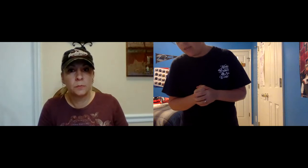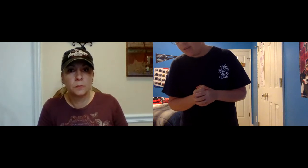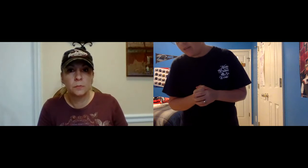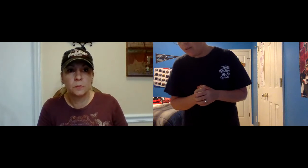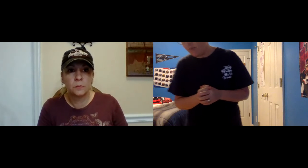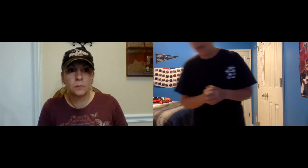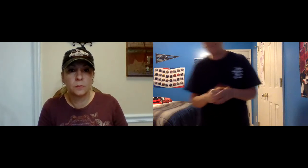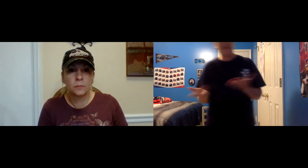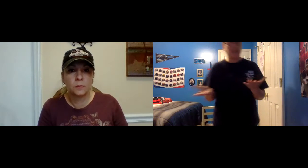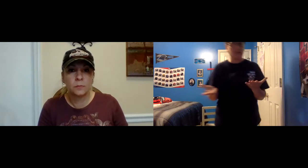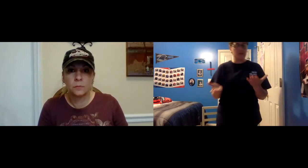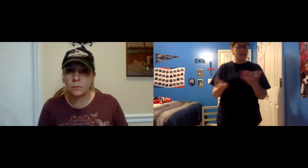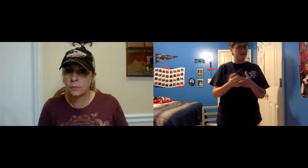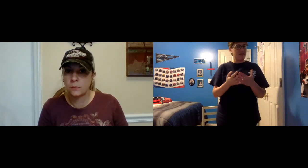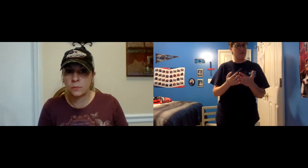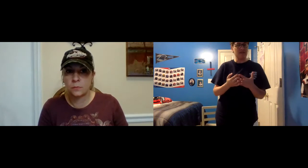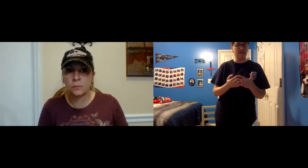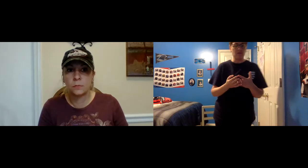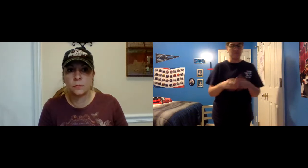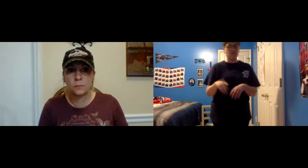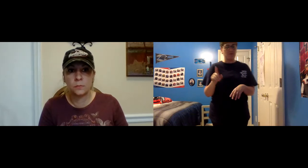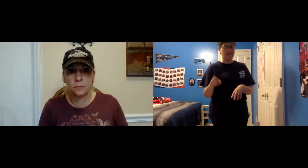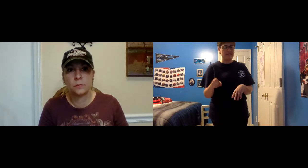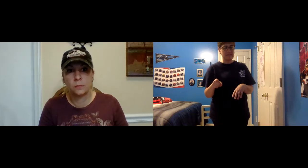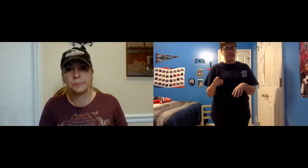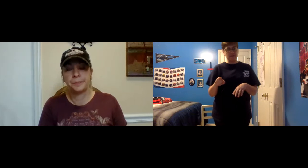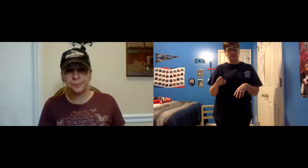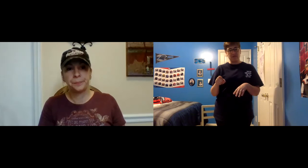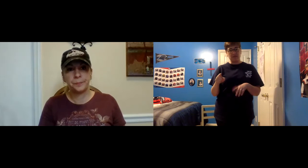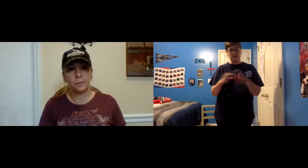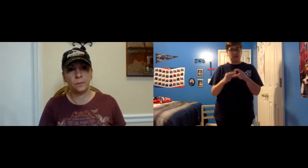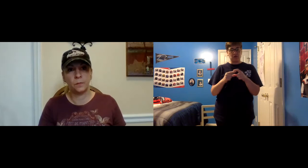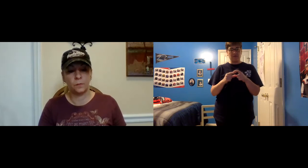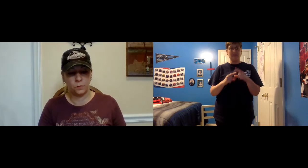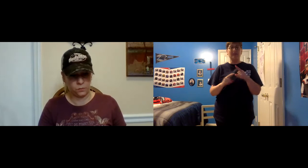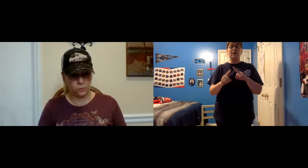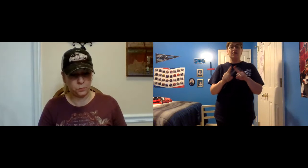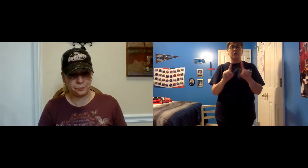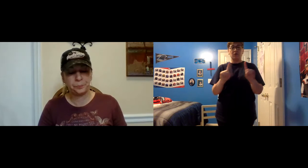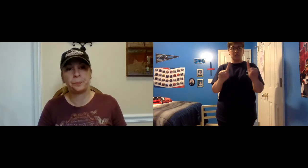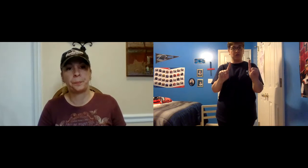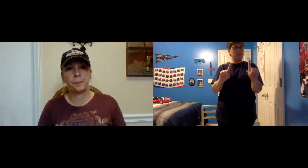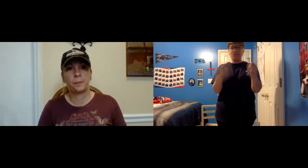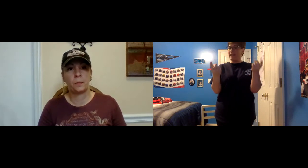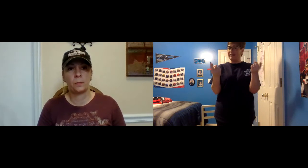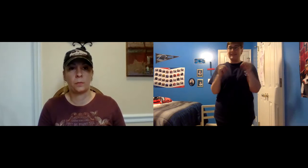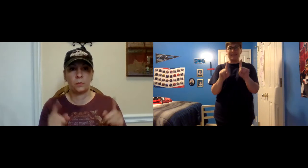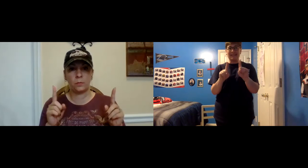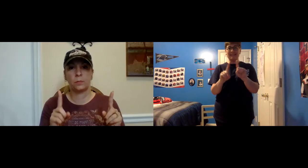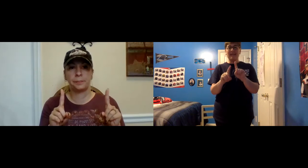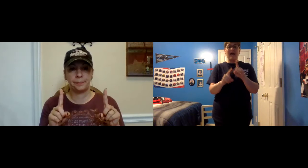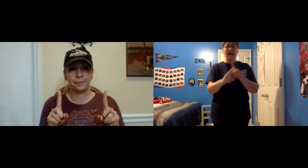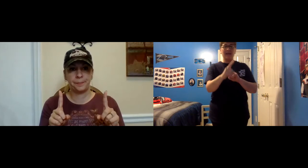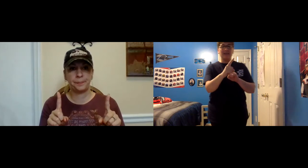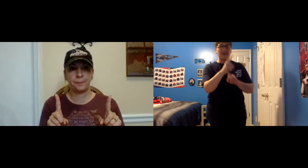And then we have sign language, and I feel like we've done that one before, but I didn't give the picture of it. So it's your number one hands